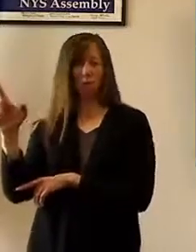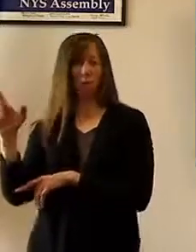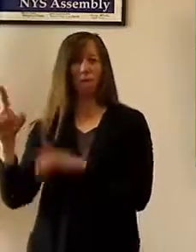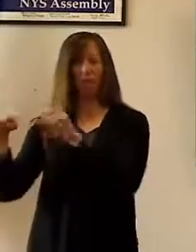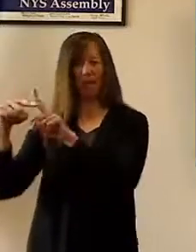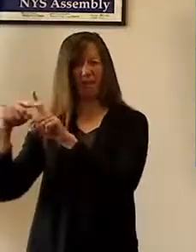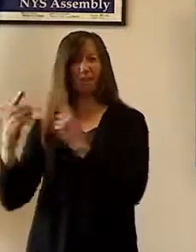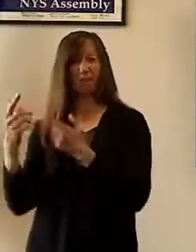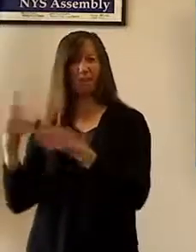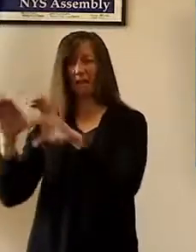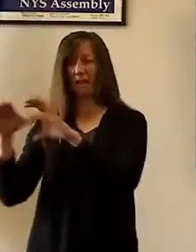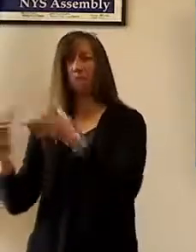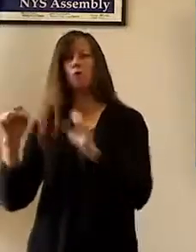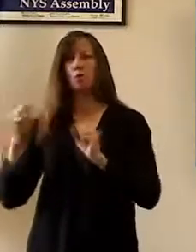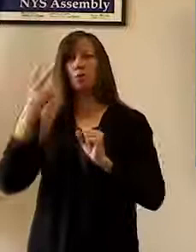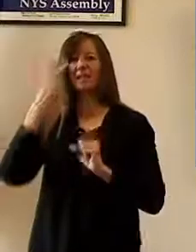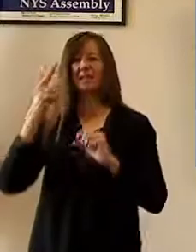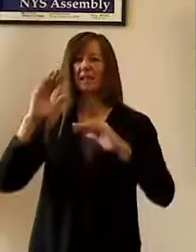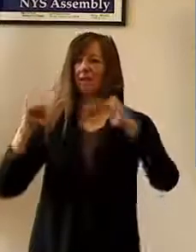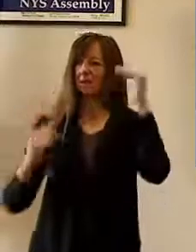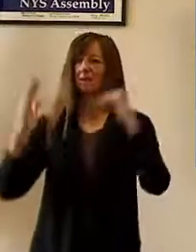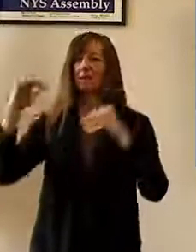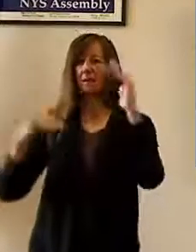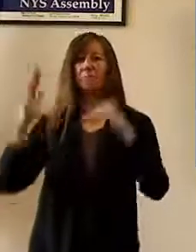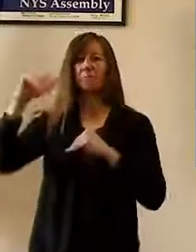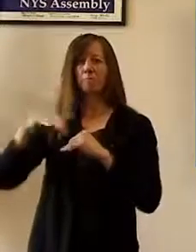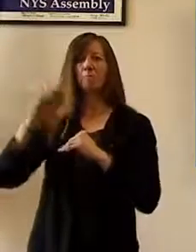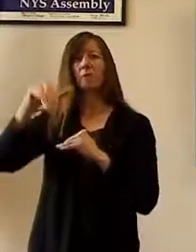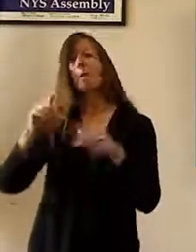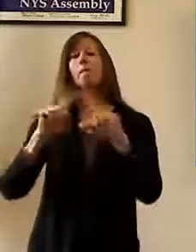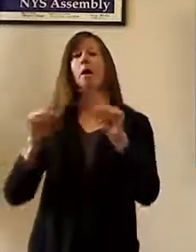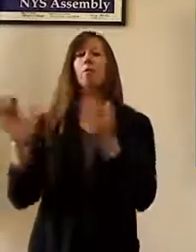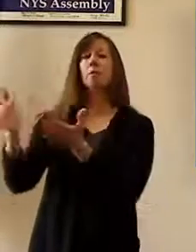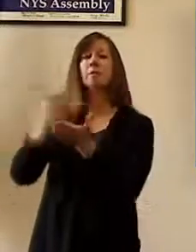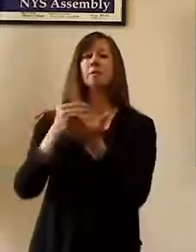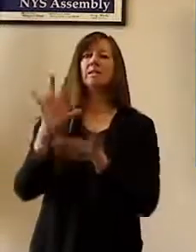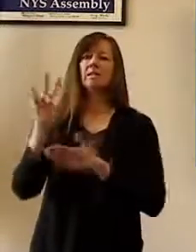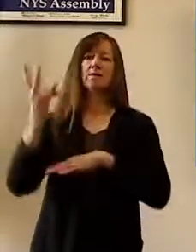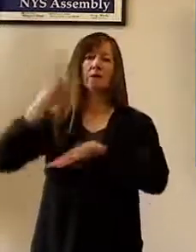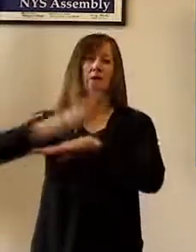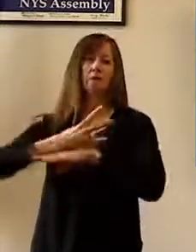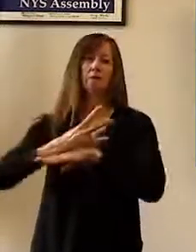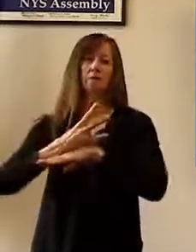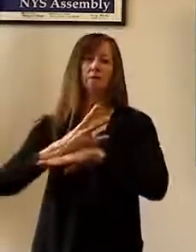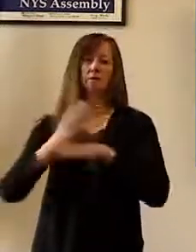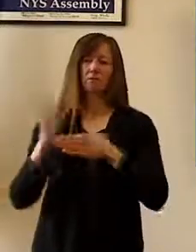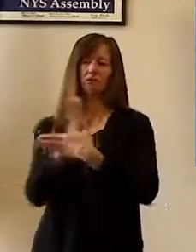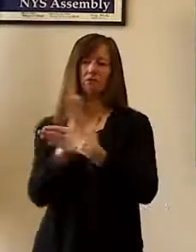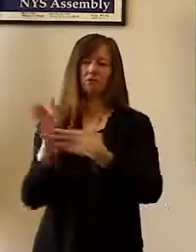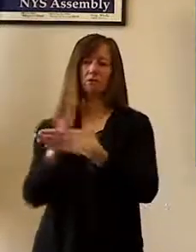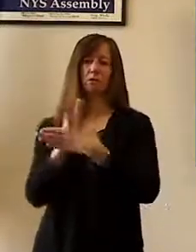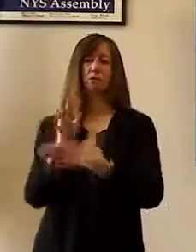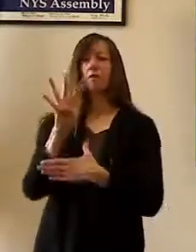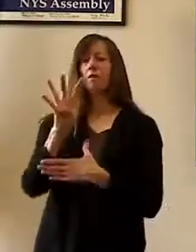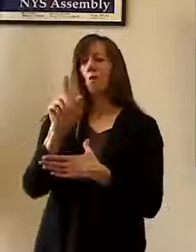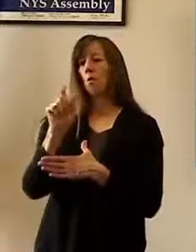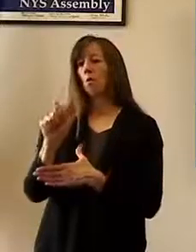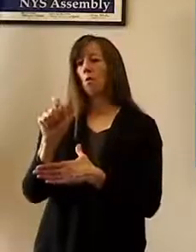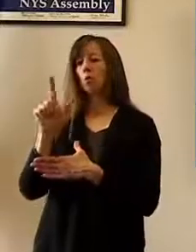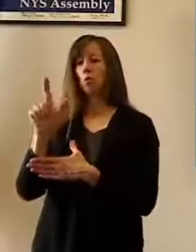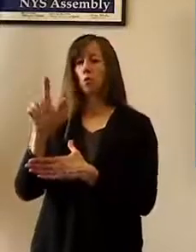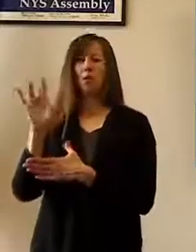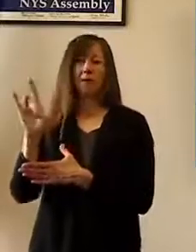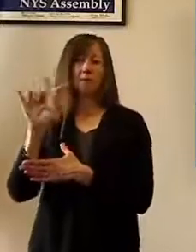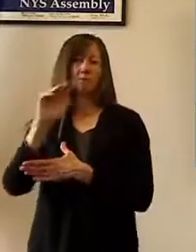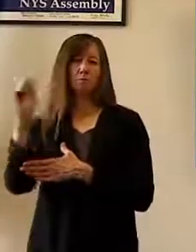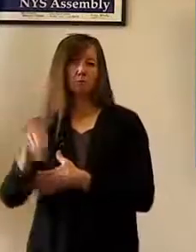the fluctuation. However, we look at that 7-day rolling average, 4.28%. is still a little bit stubborn, and it does